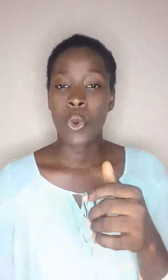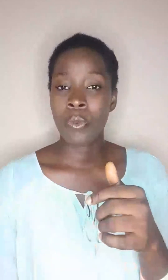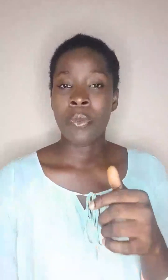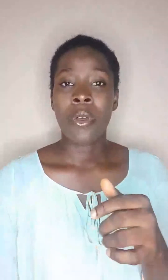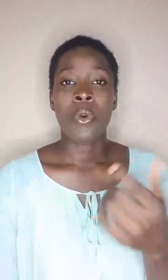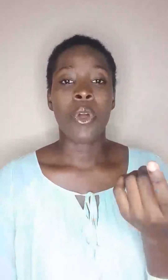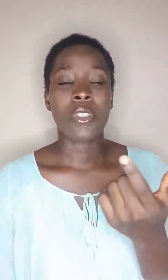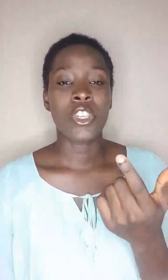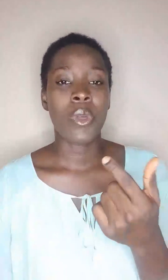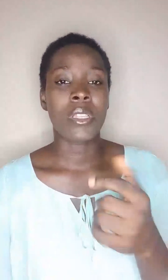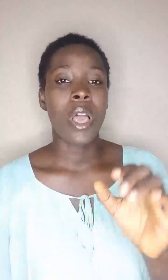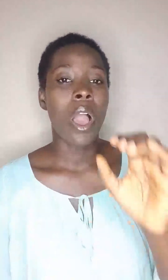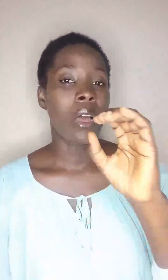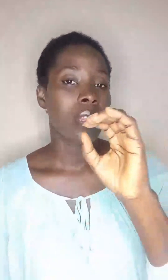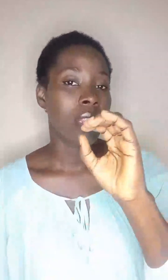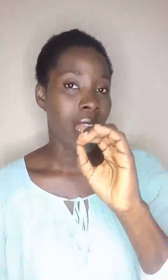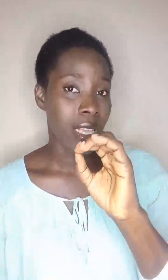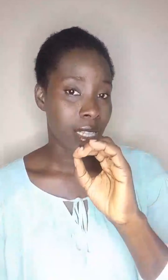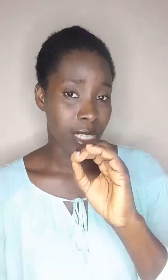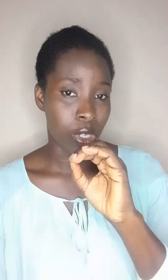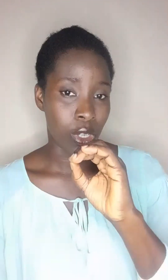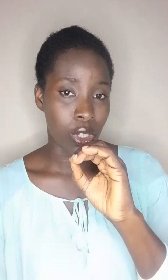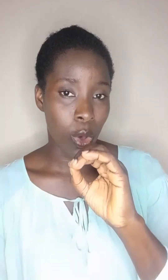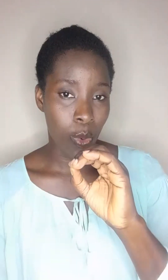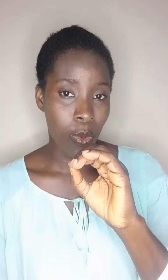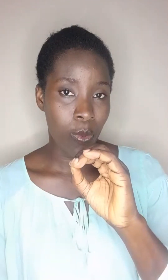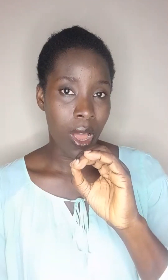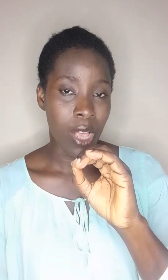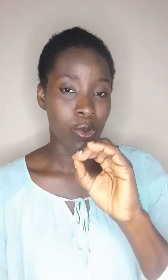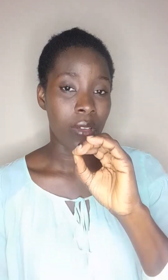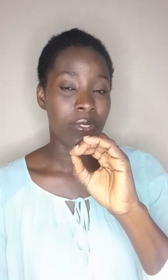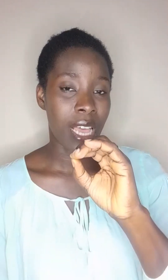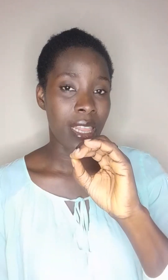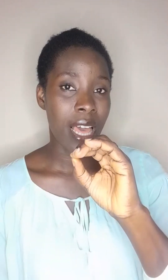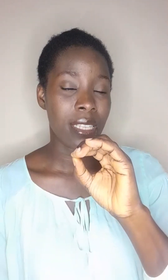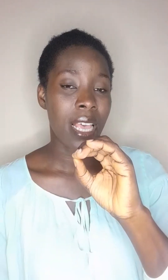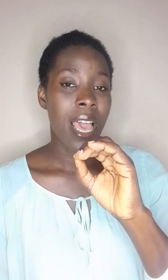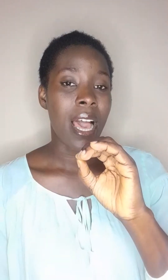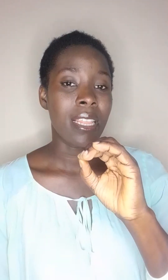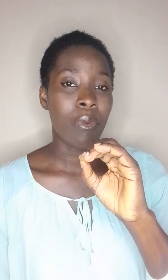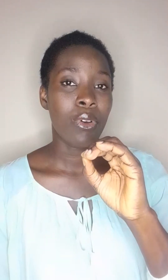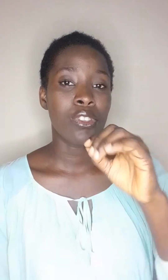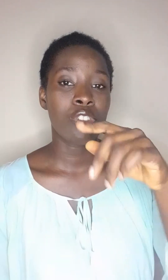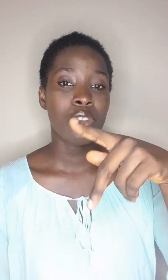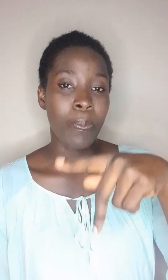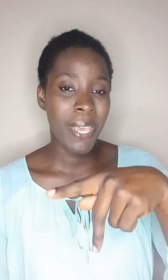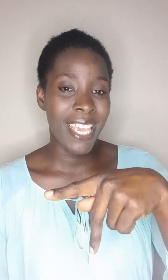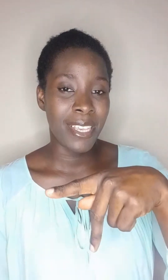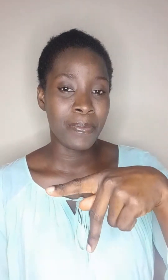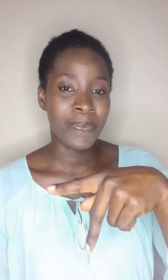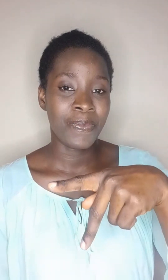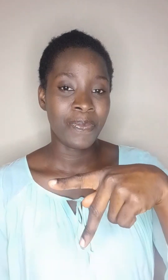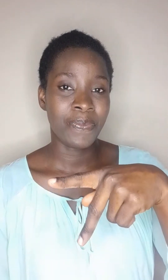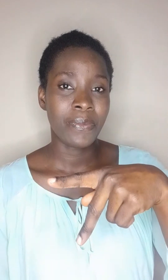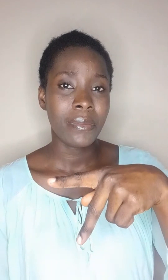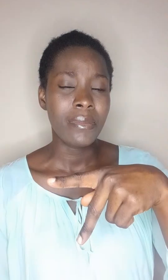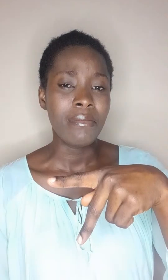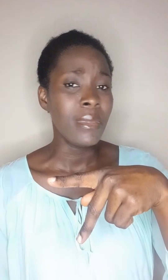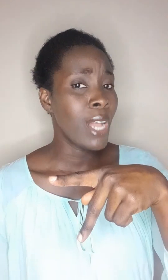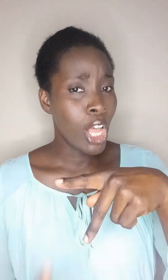So we'll continue with the last letter, which is O, as we have signed that, and then we continue to P.